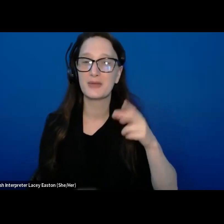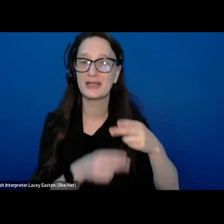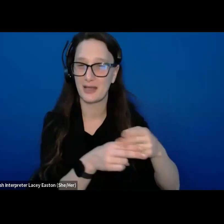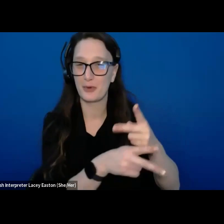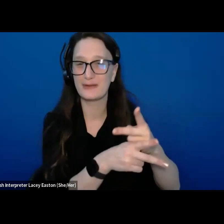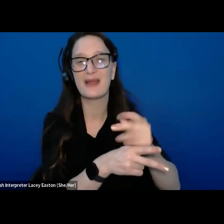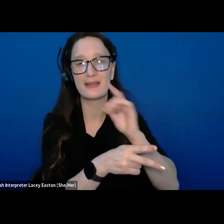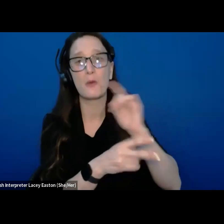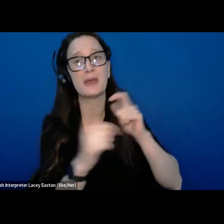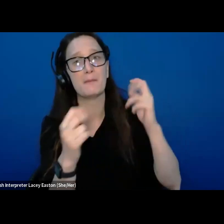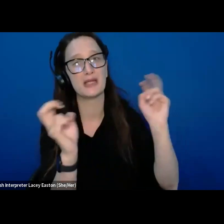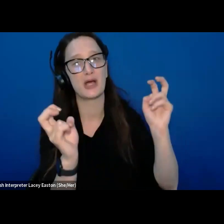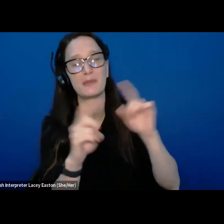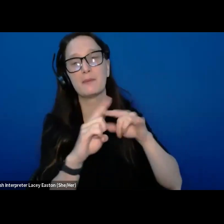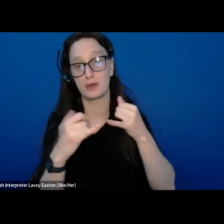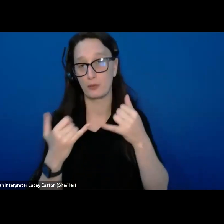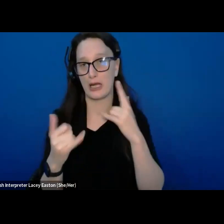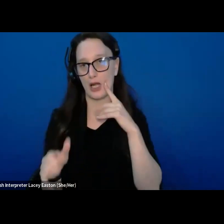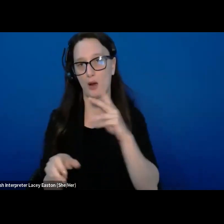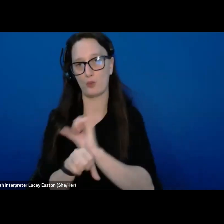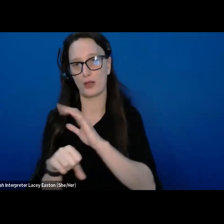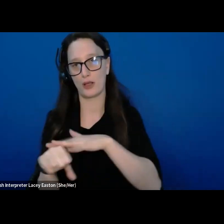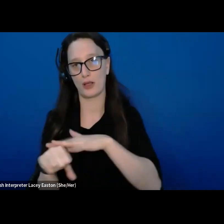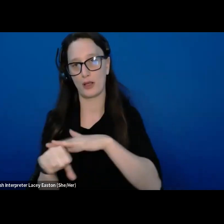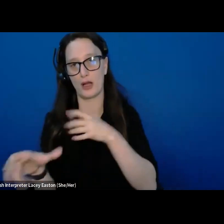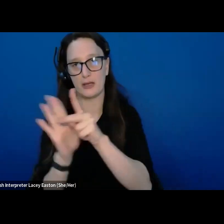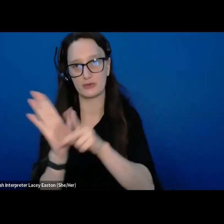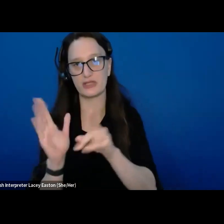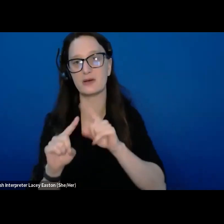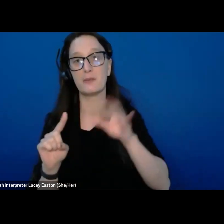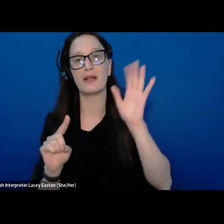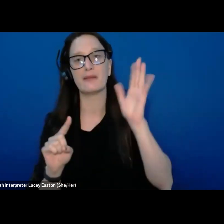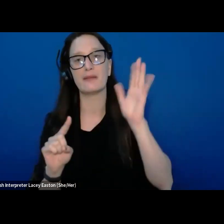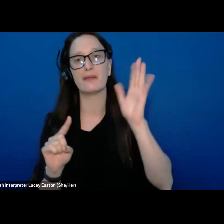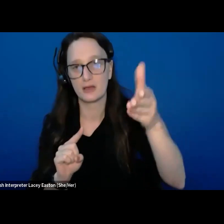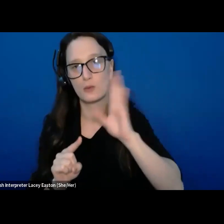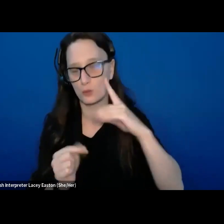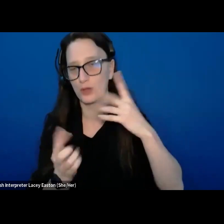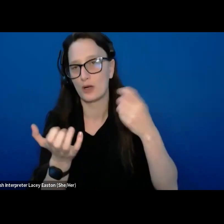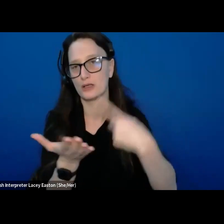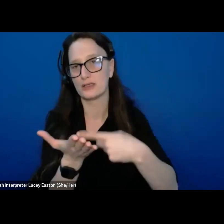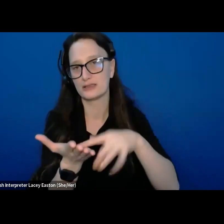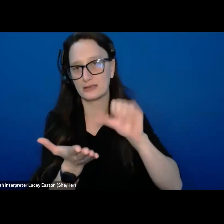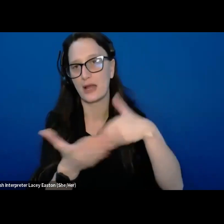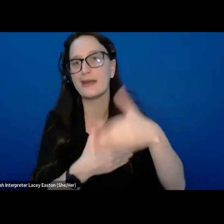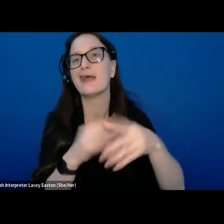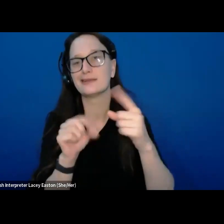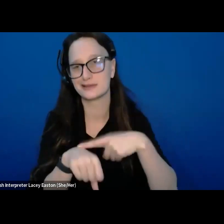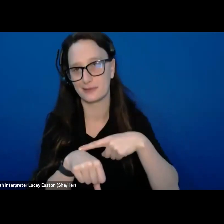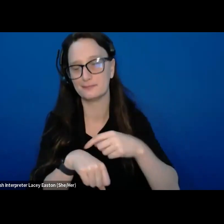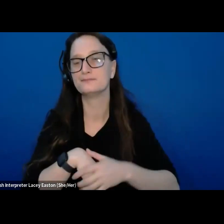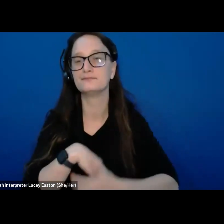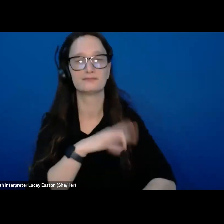on updating the procedures. But definitely that would be something I'd like to talk about next time.